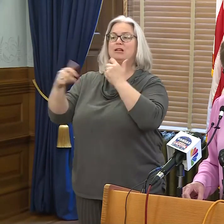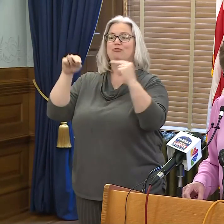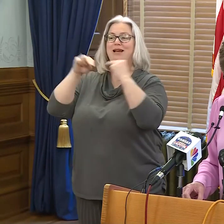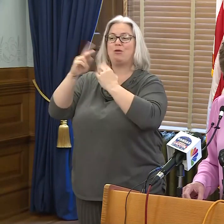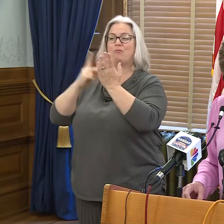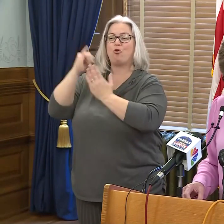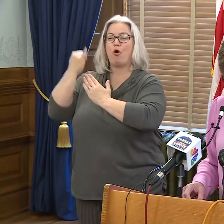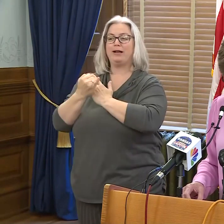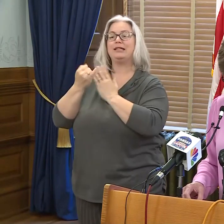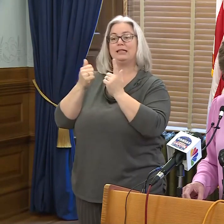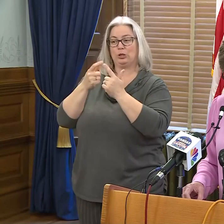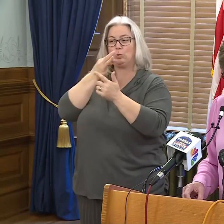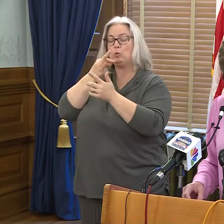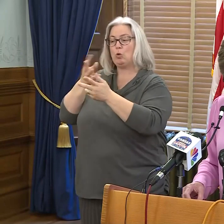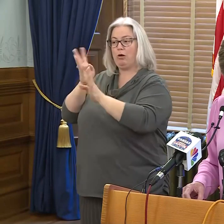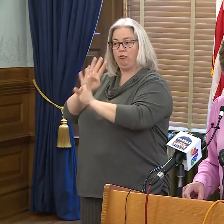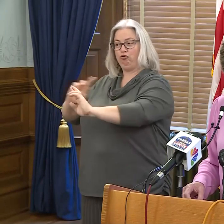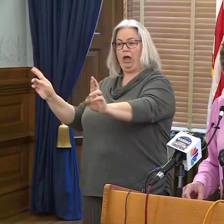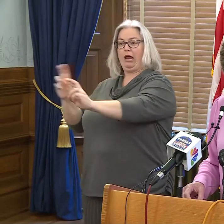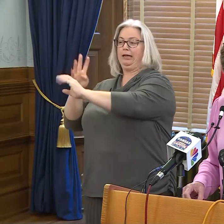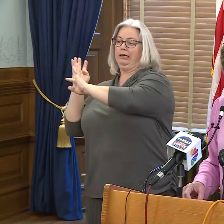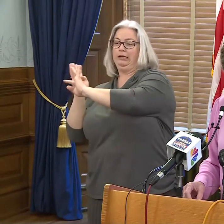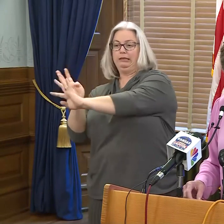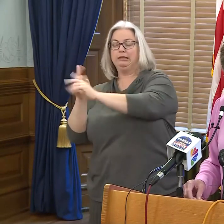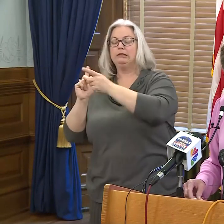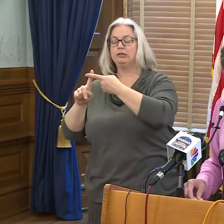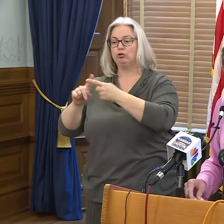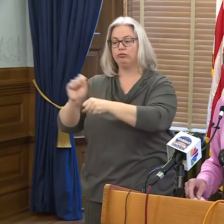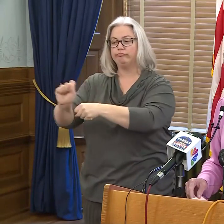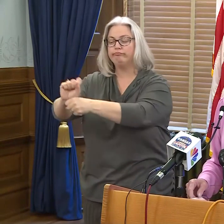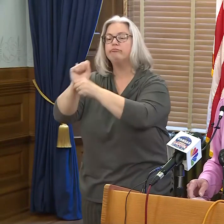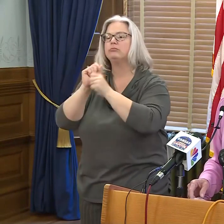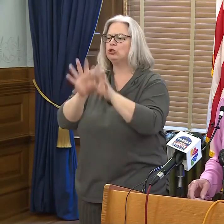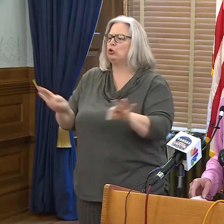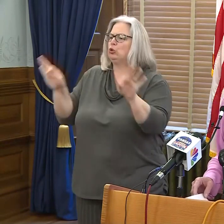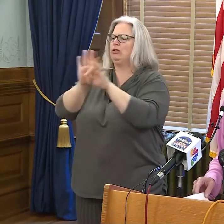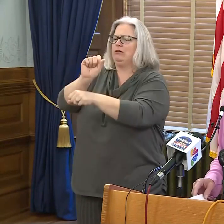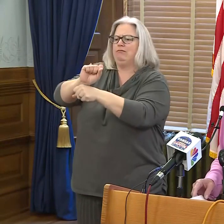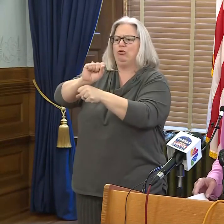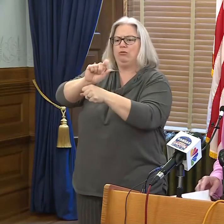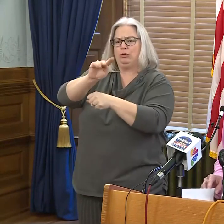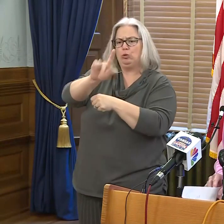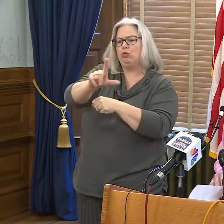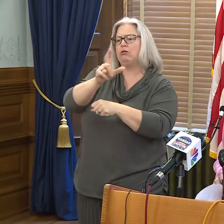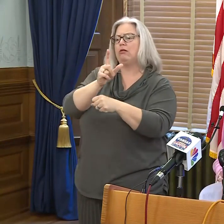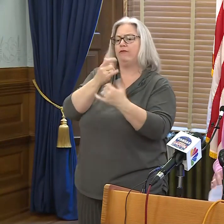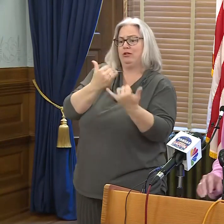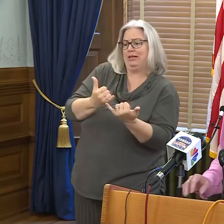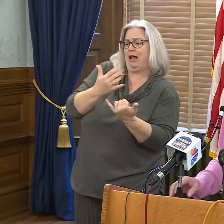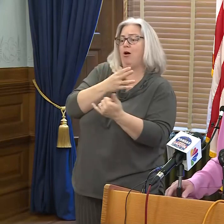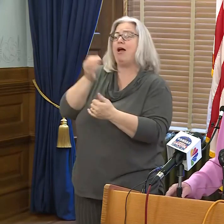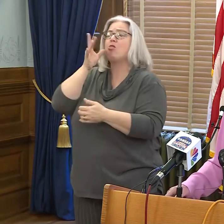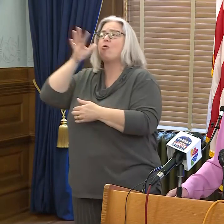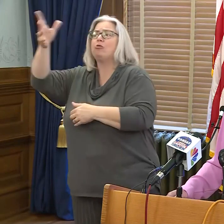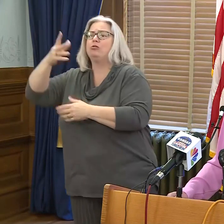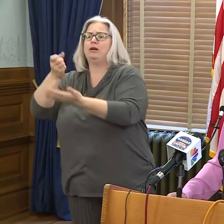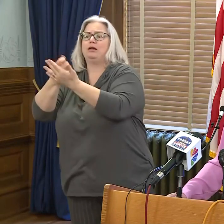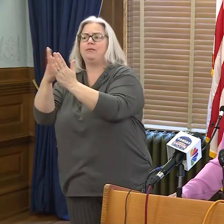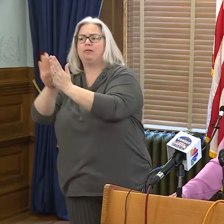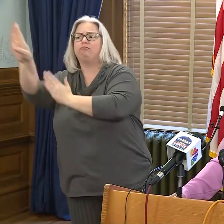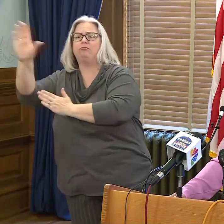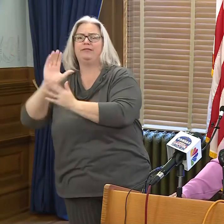the development pipeline, a critical employment tool for the short-term and long-term economic growth of our